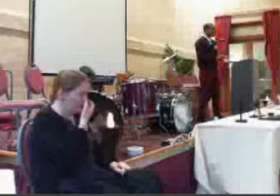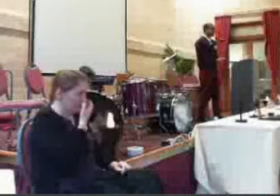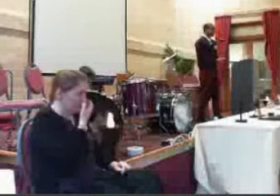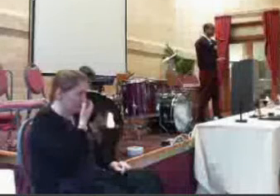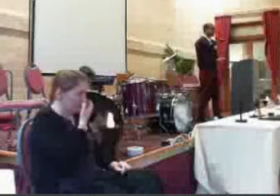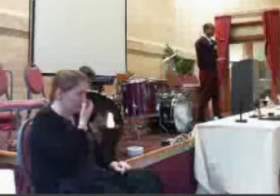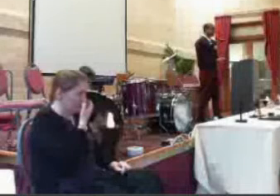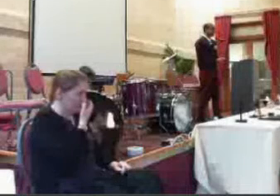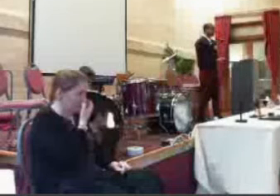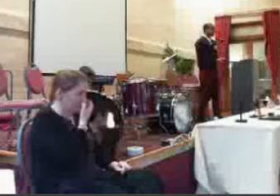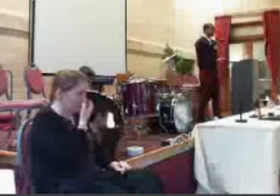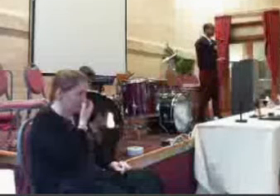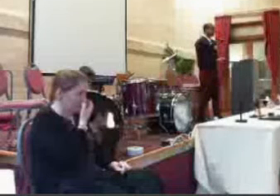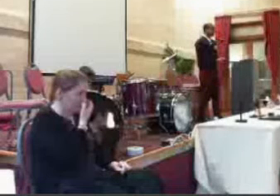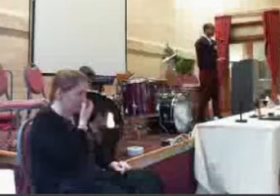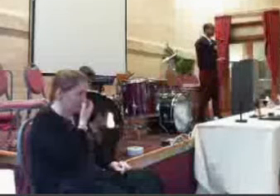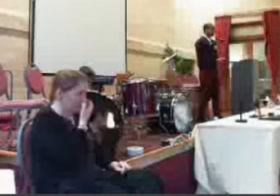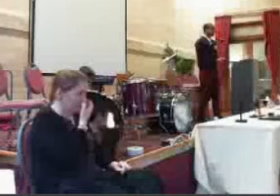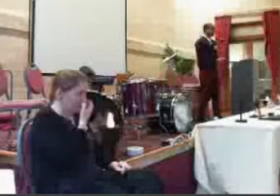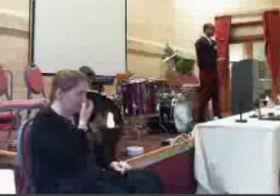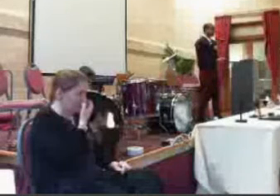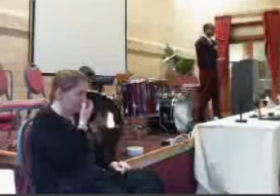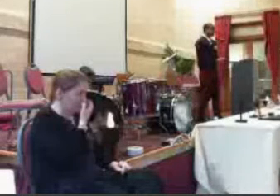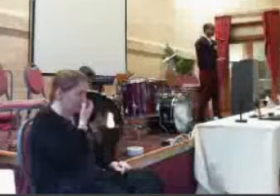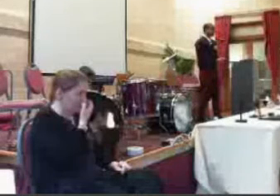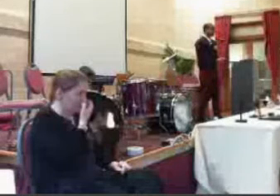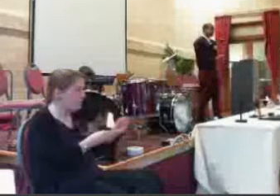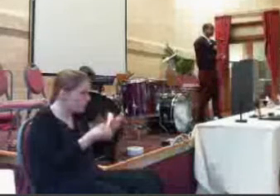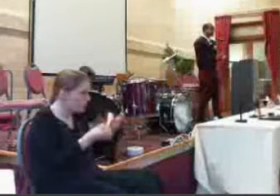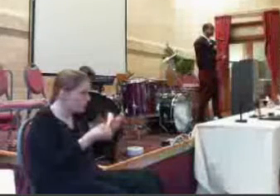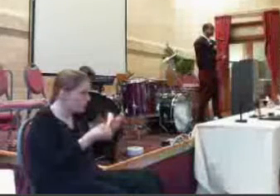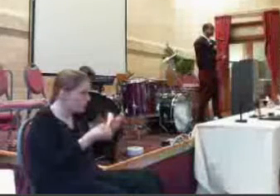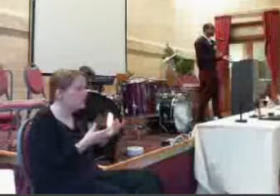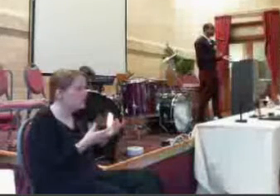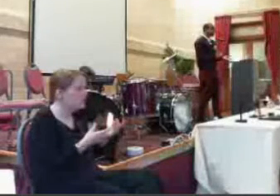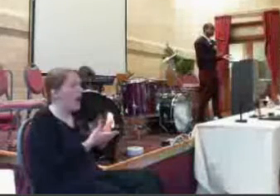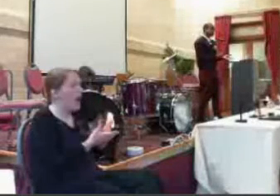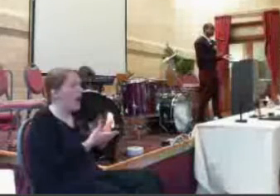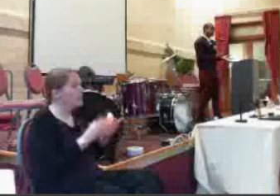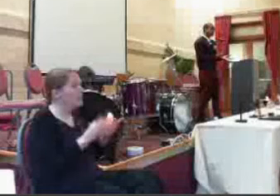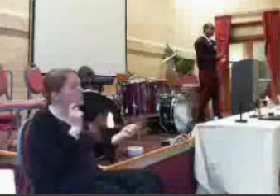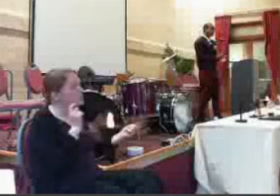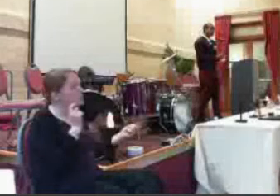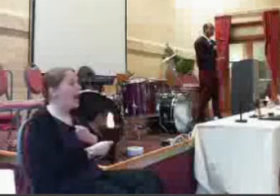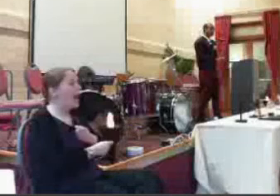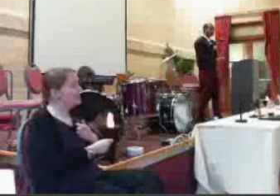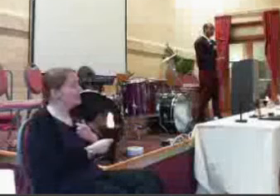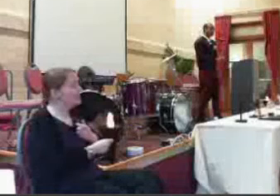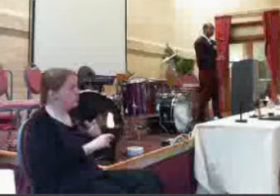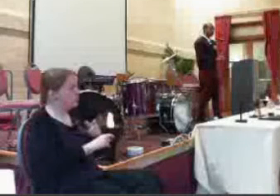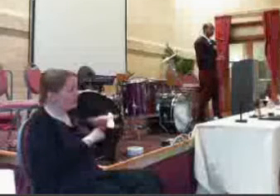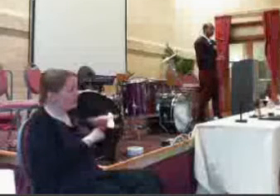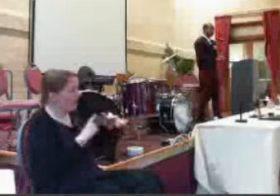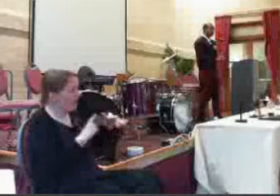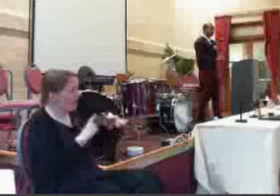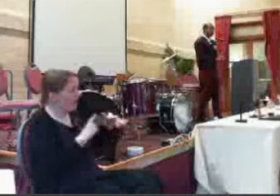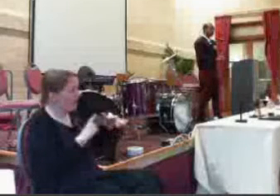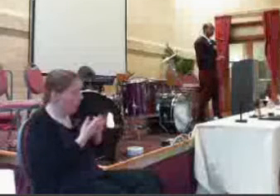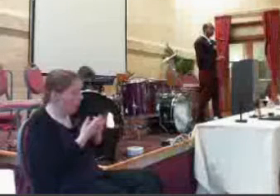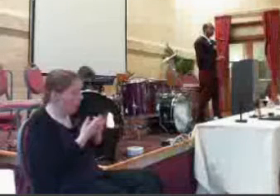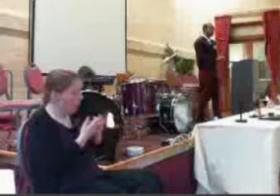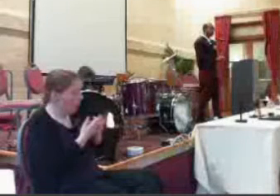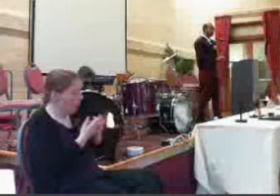indeed again for your contribution. As I said earlier, change doesn't come from one person, it comes from lots of